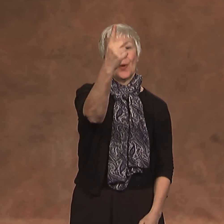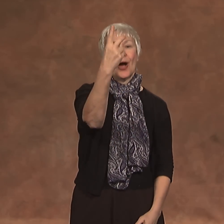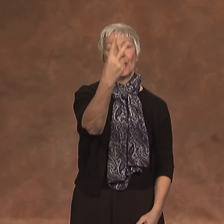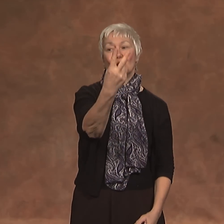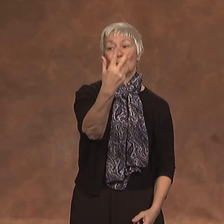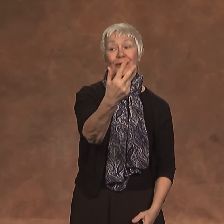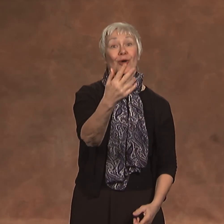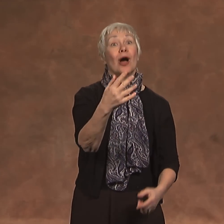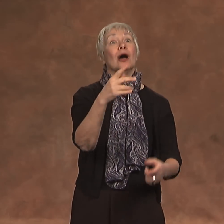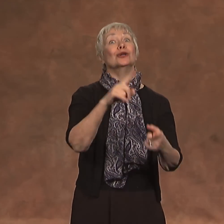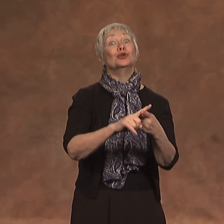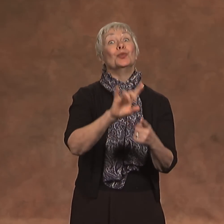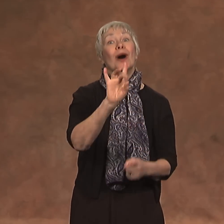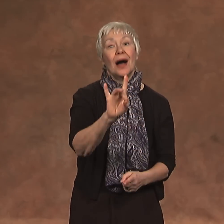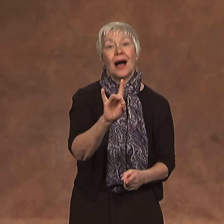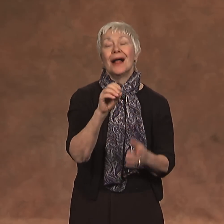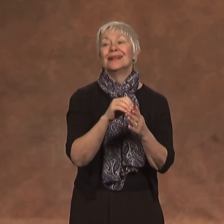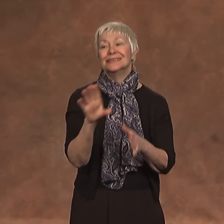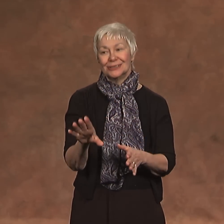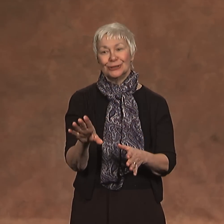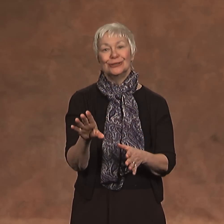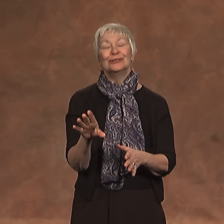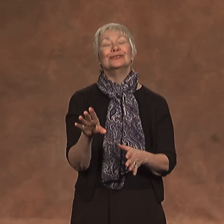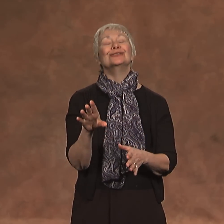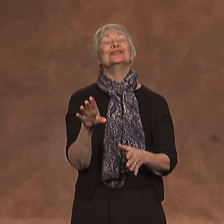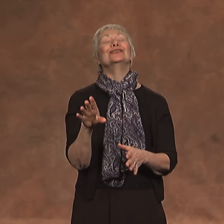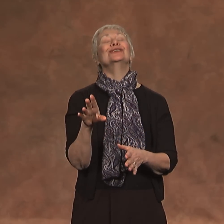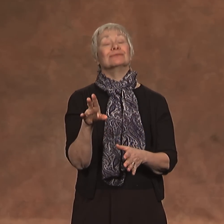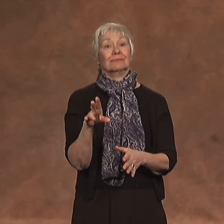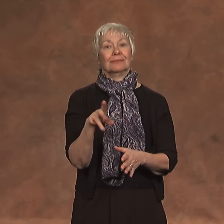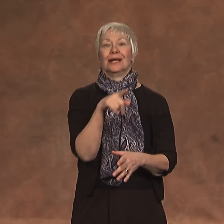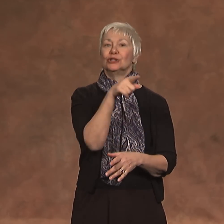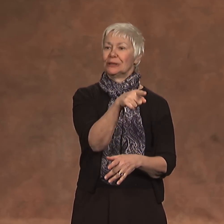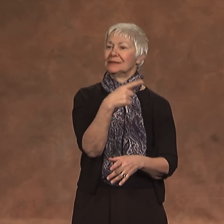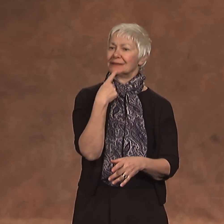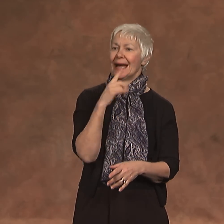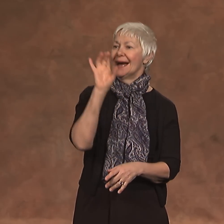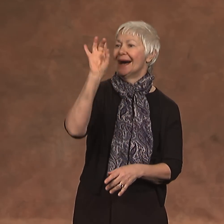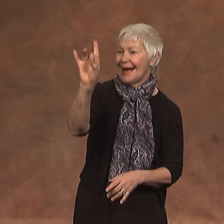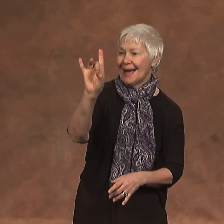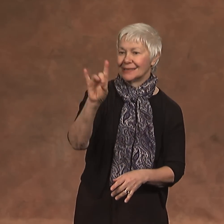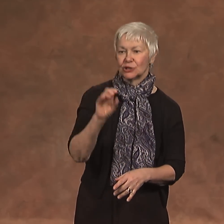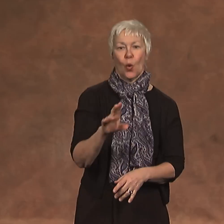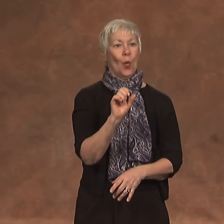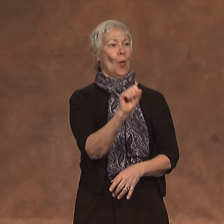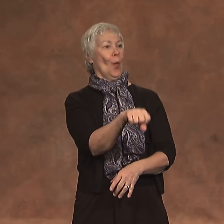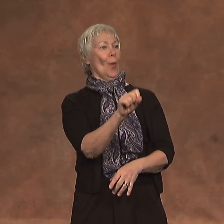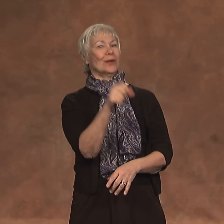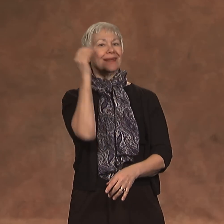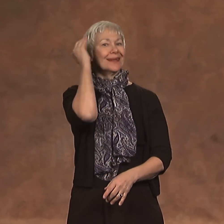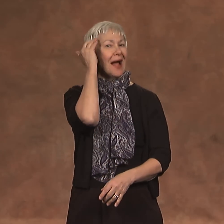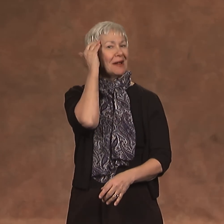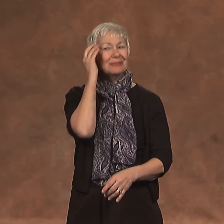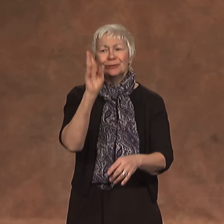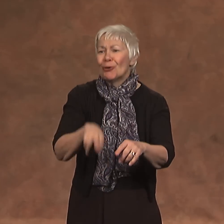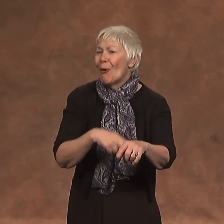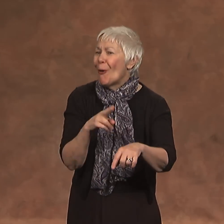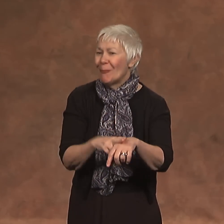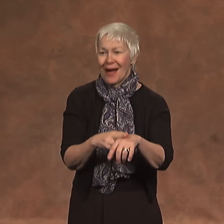student counts along the picture with her hand and counts 8 shoes. The teacher acknowledges that he was wrong, which is a great